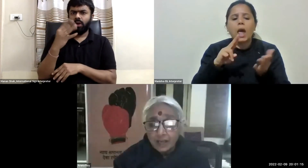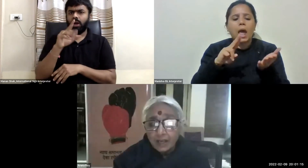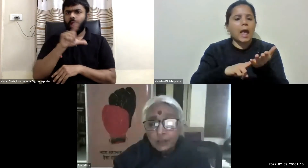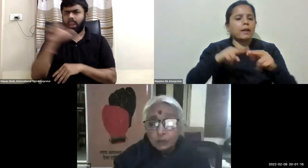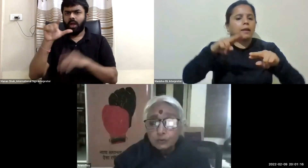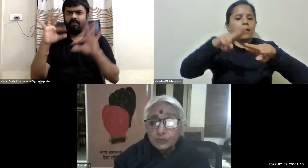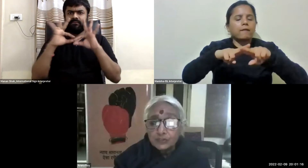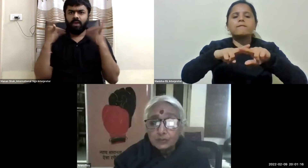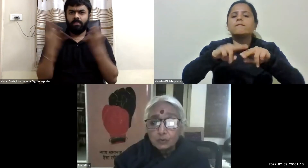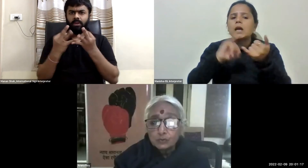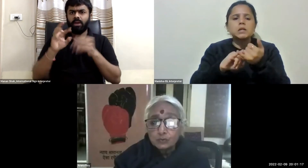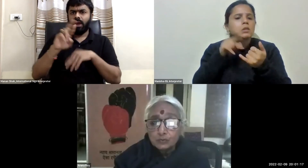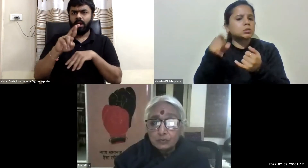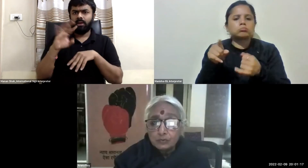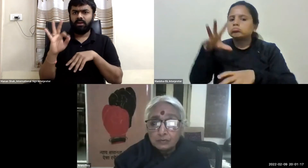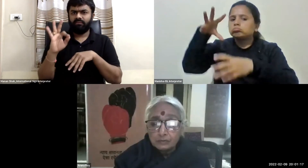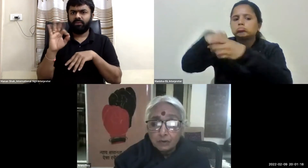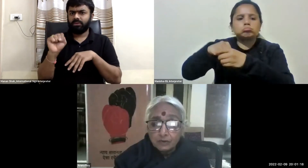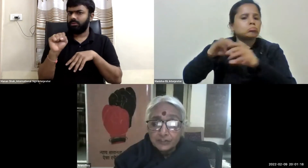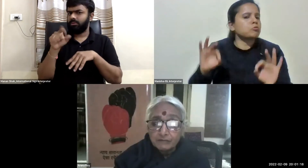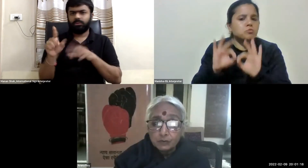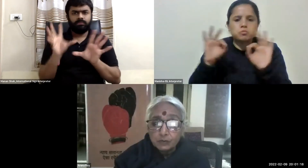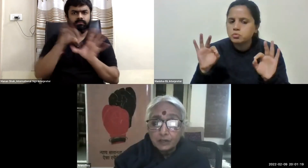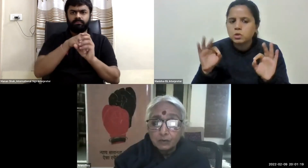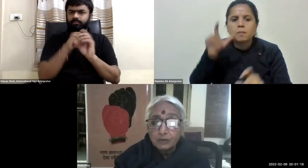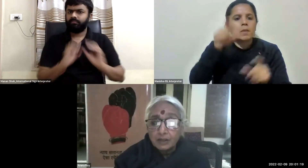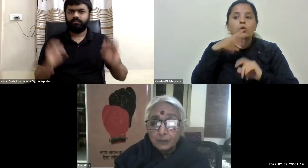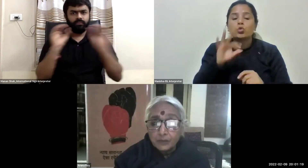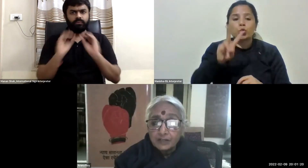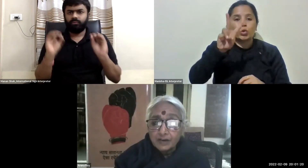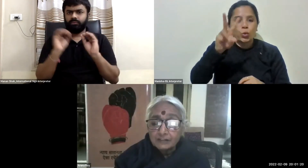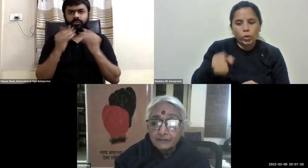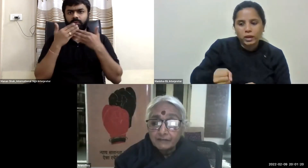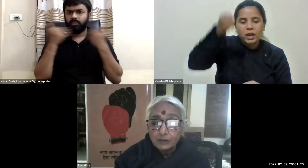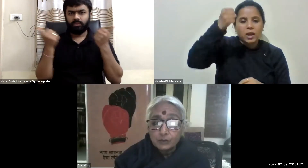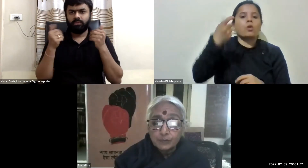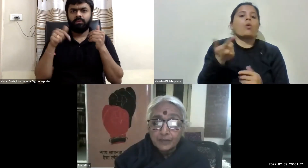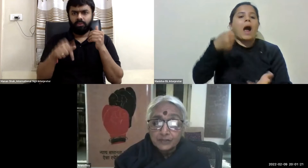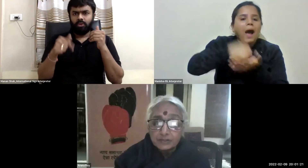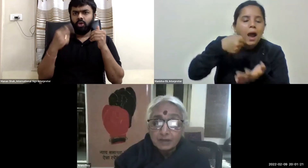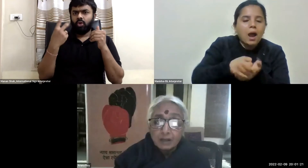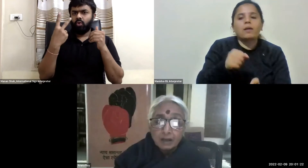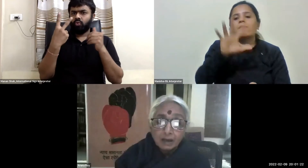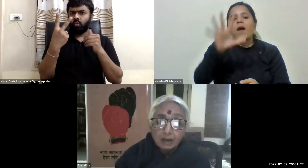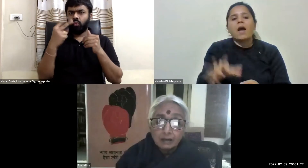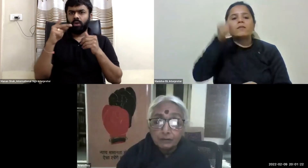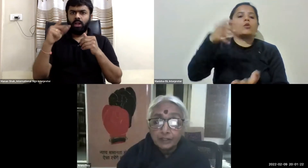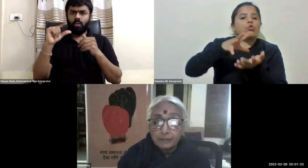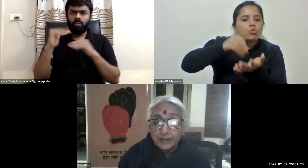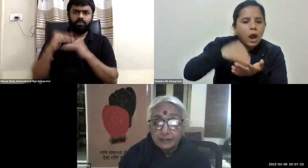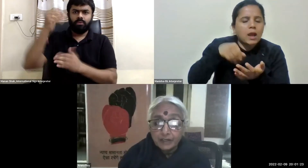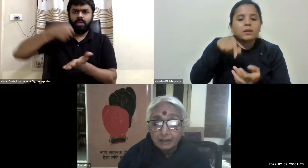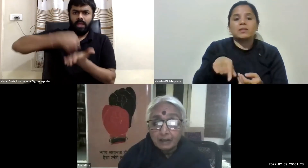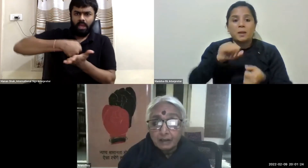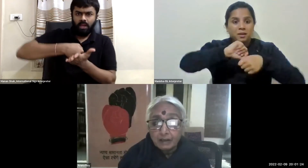list. Those who do not receive 2 kilo wheat, rice, 5 kilos per pension during